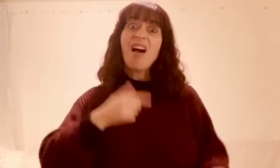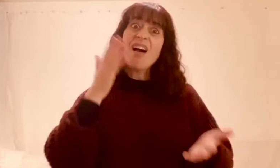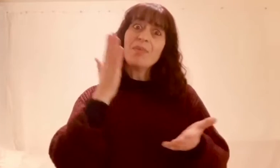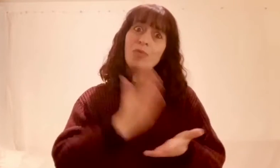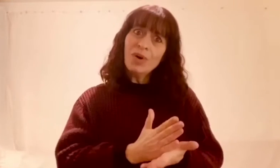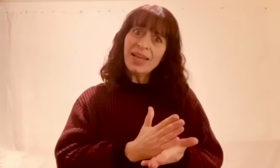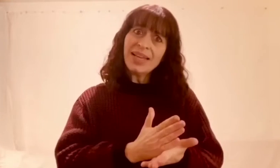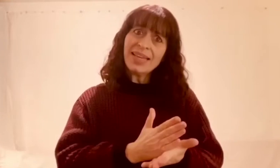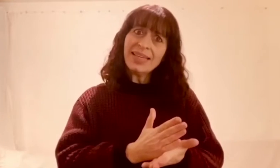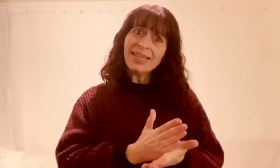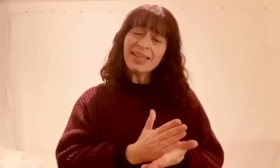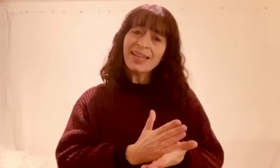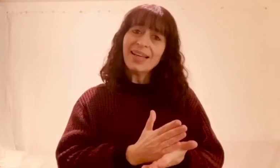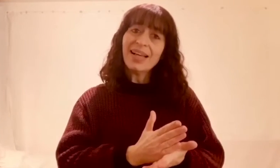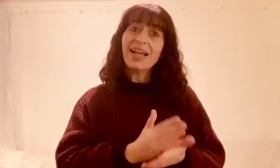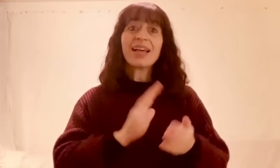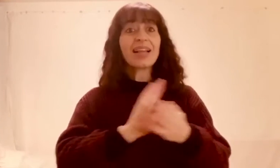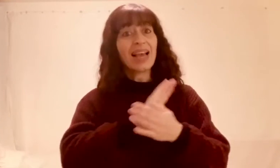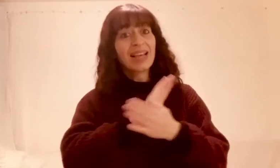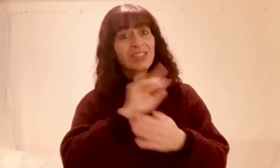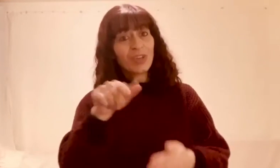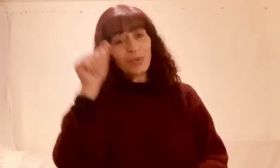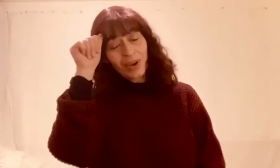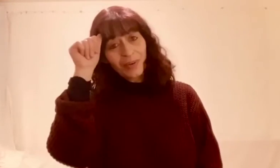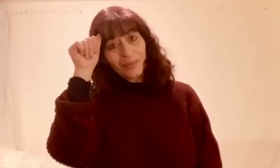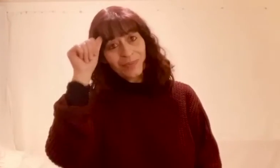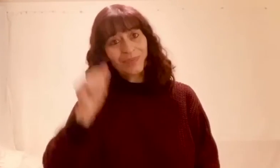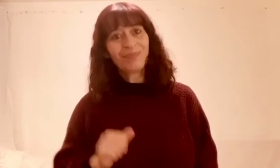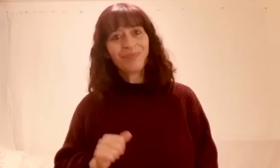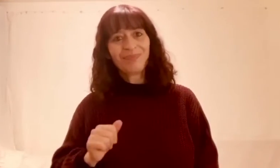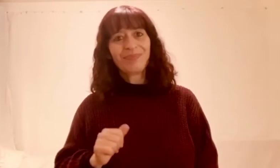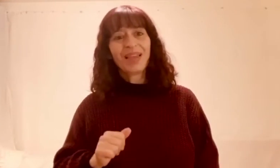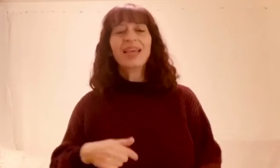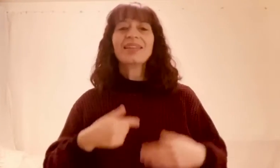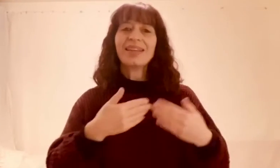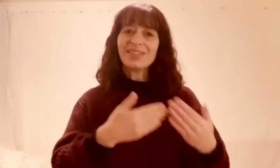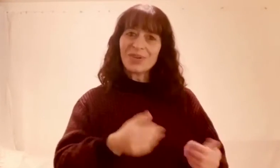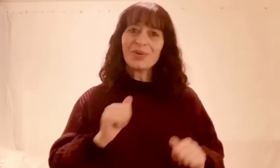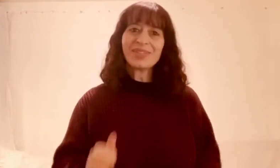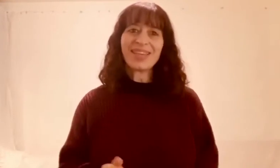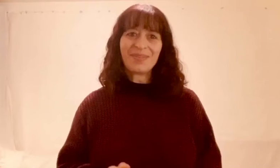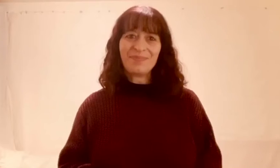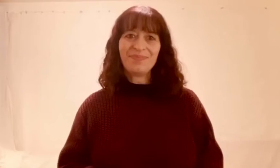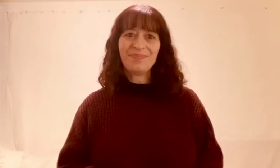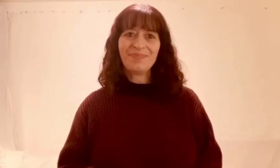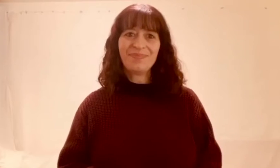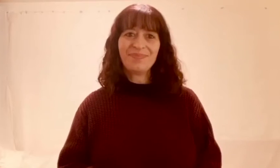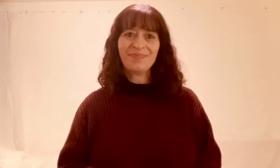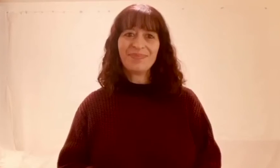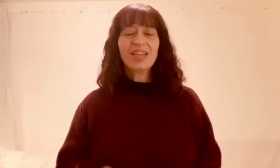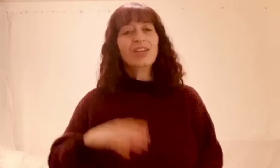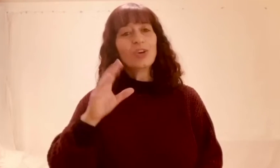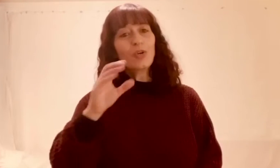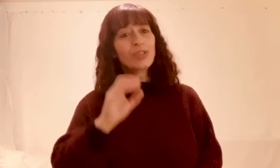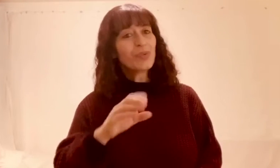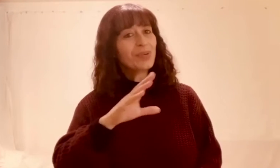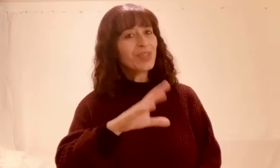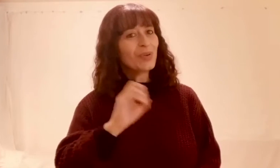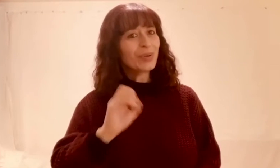I'm really glad you know. Then it's the chorus again. Chorus Rosie, chorus